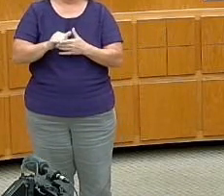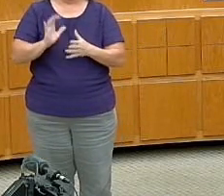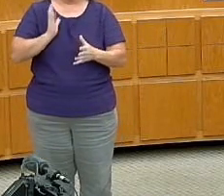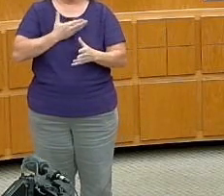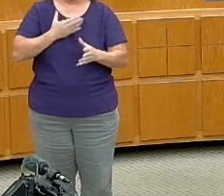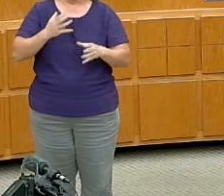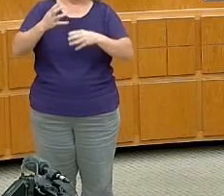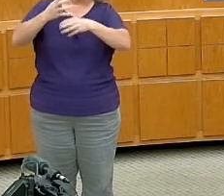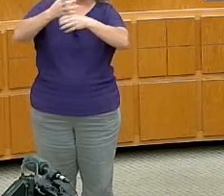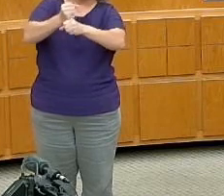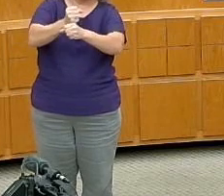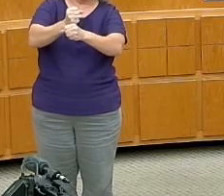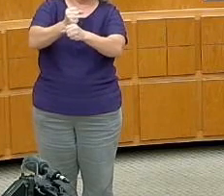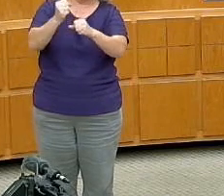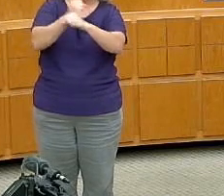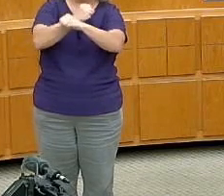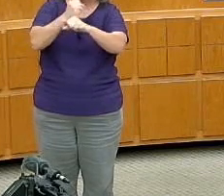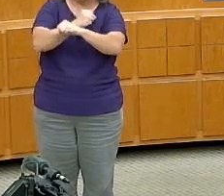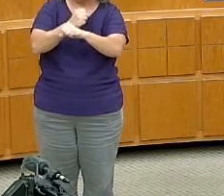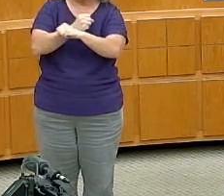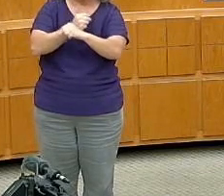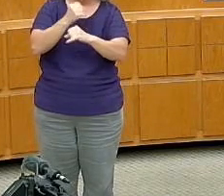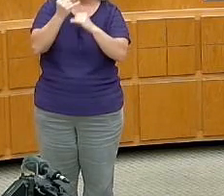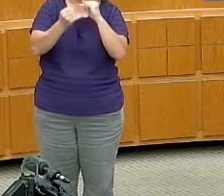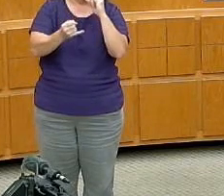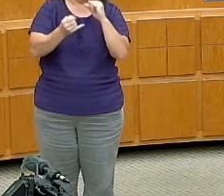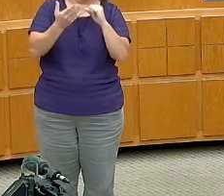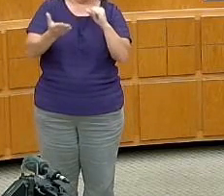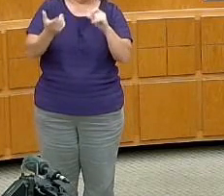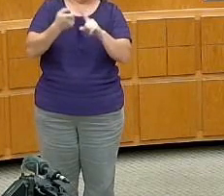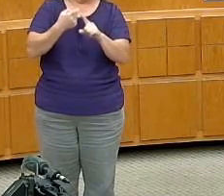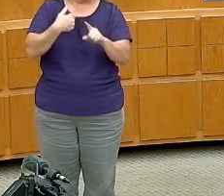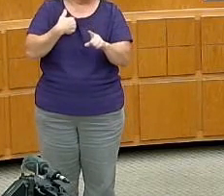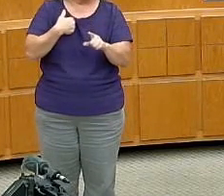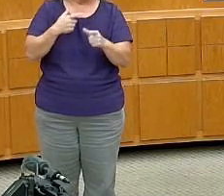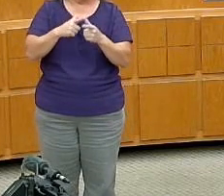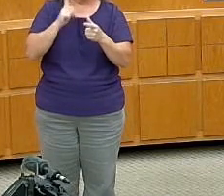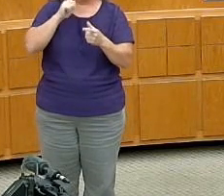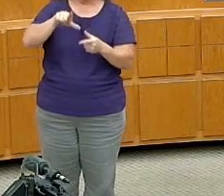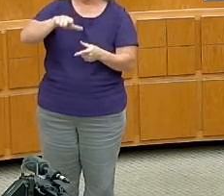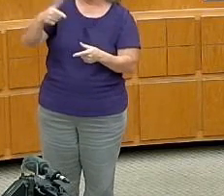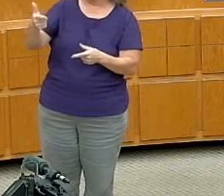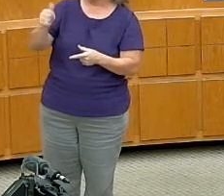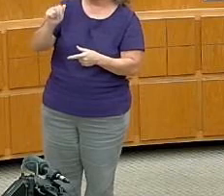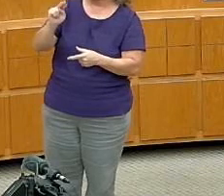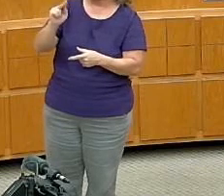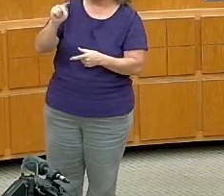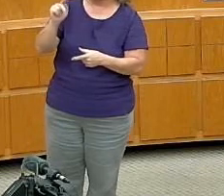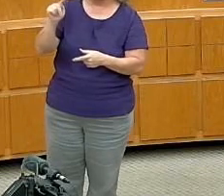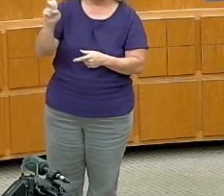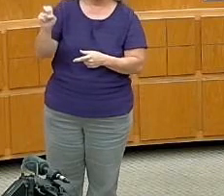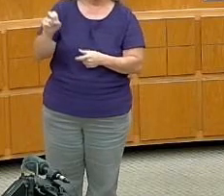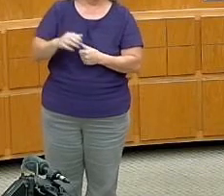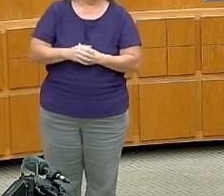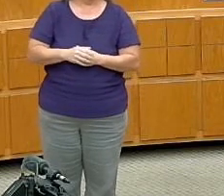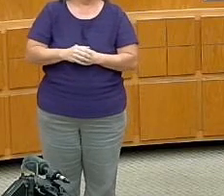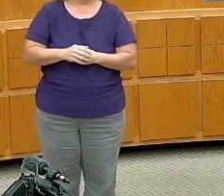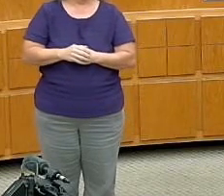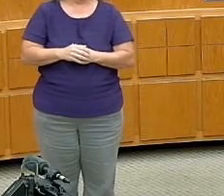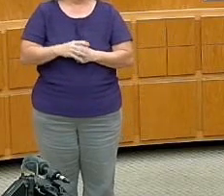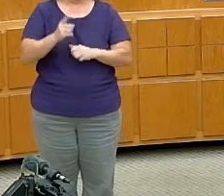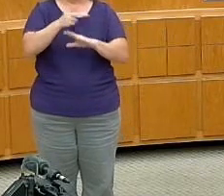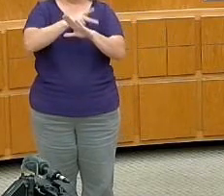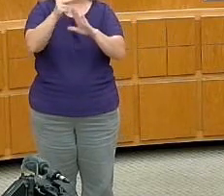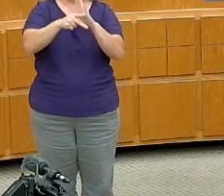thing for me, and then Annette Rodriguez, our health director, is going to come up and talk, is an initiative that we're doing at